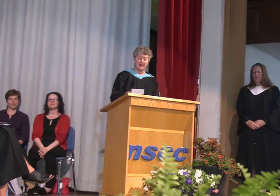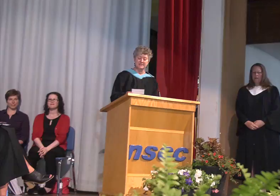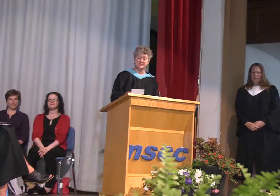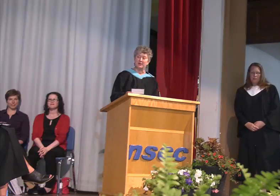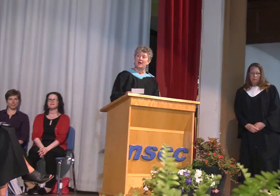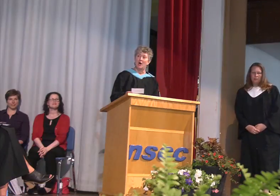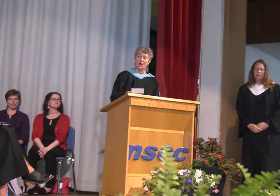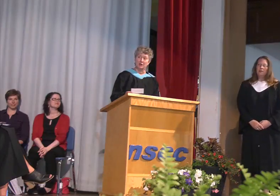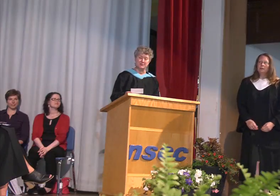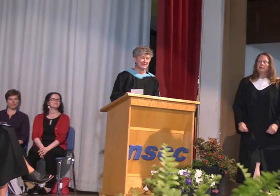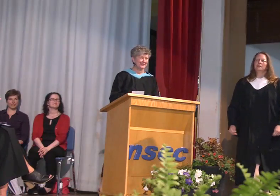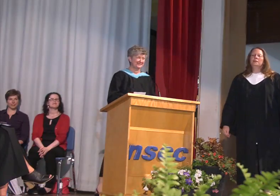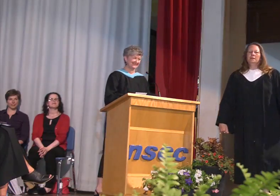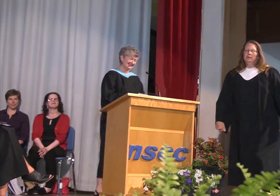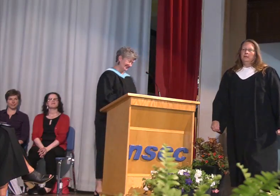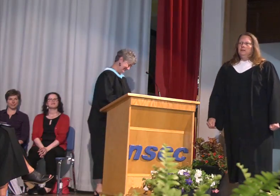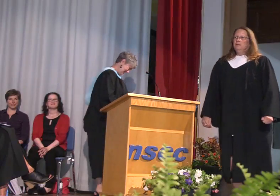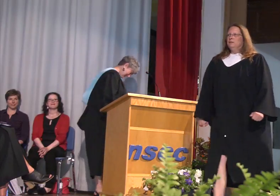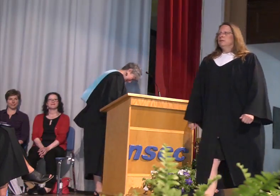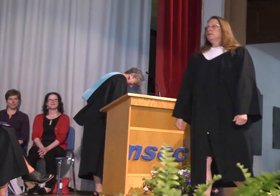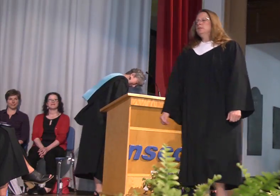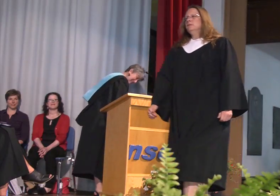Lisa Eisner, honors.